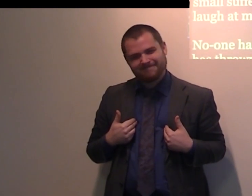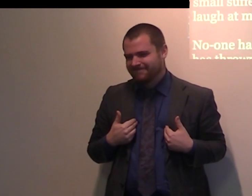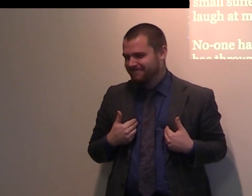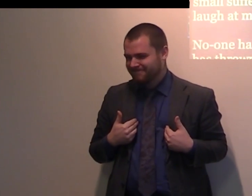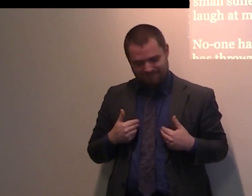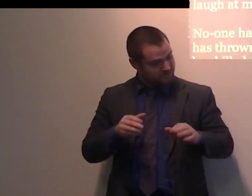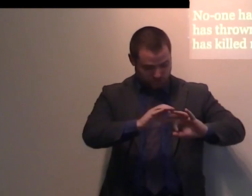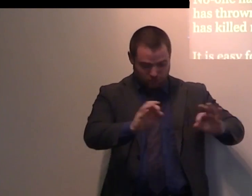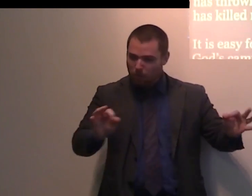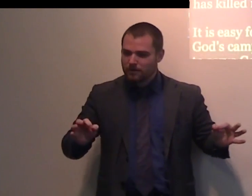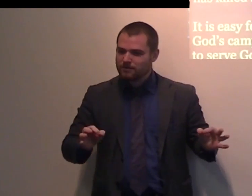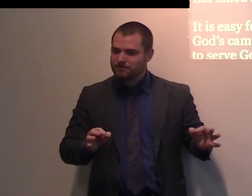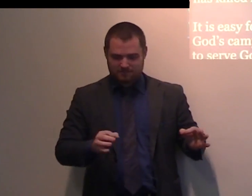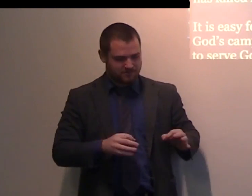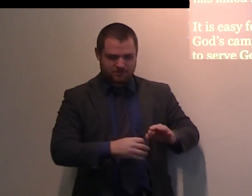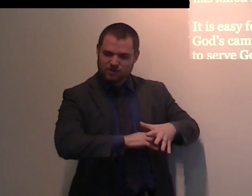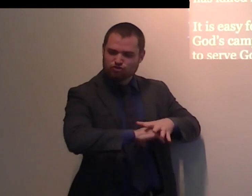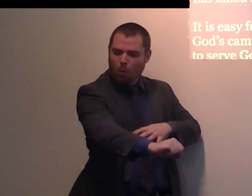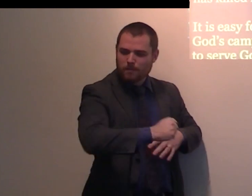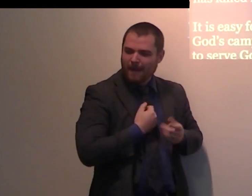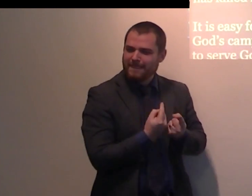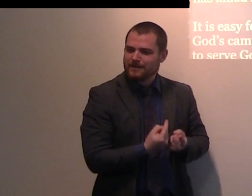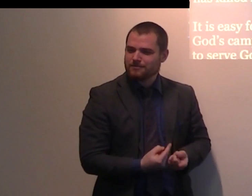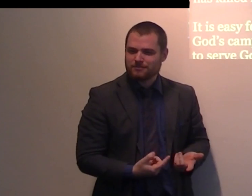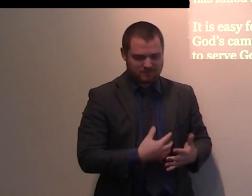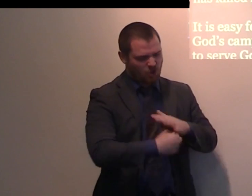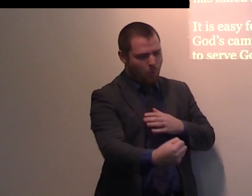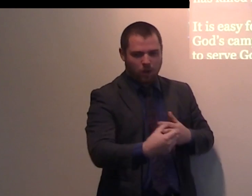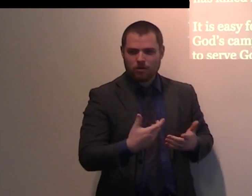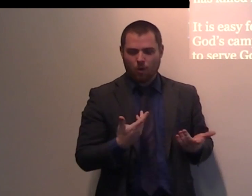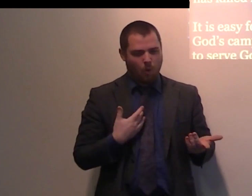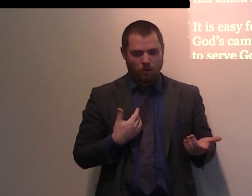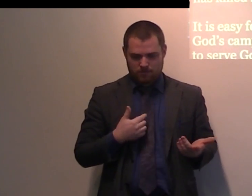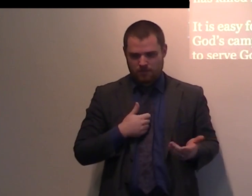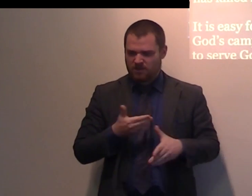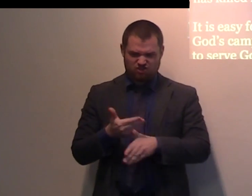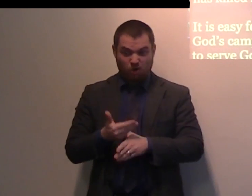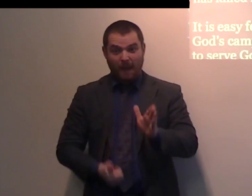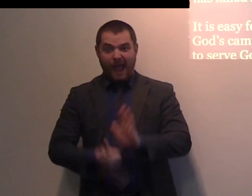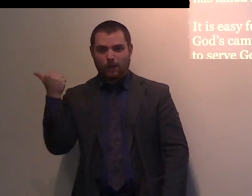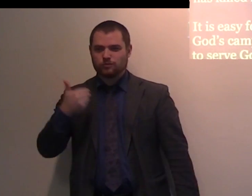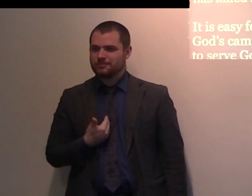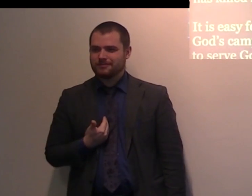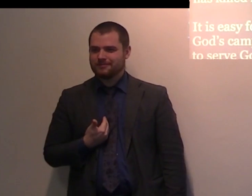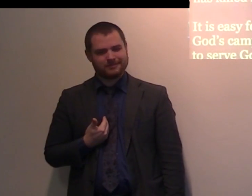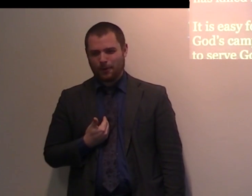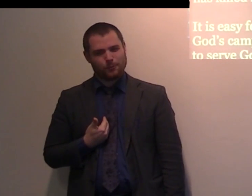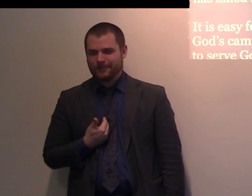No one has stolen my things. No one has thrown me out of my job.